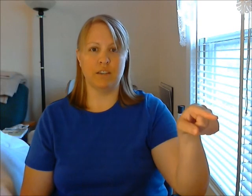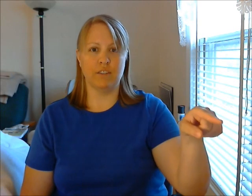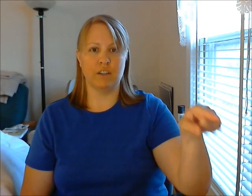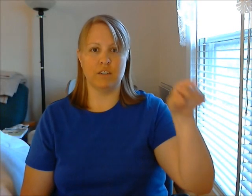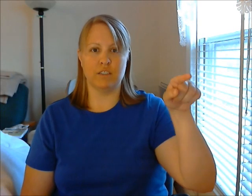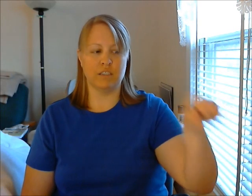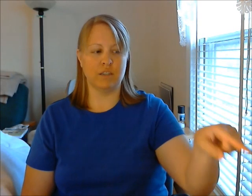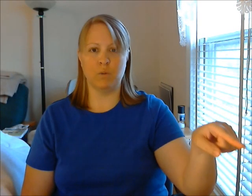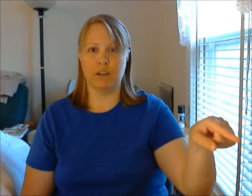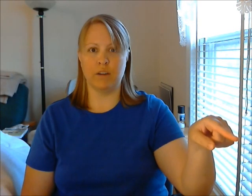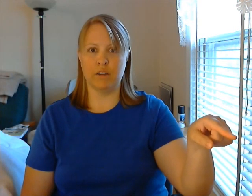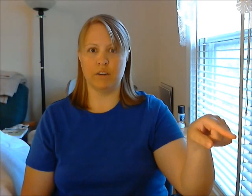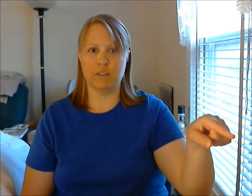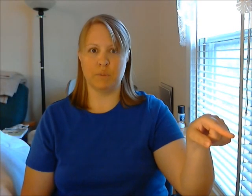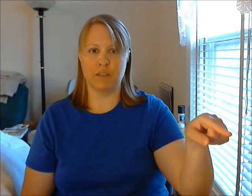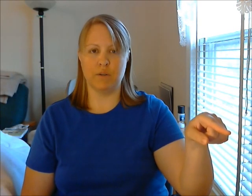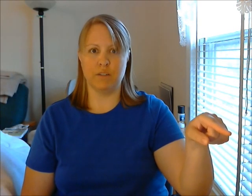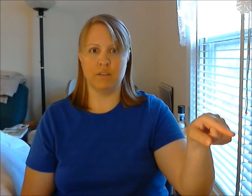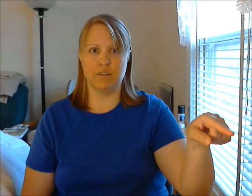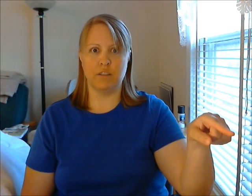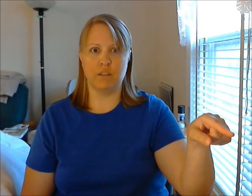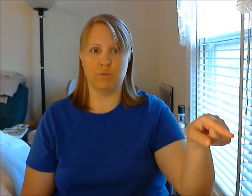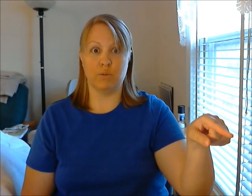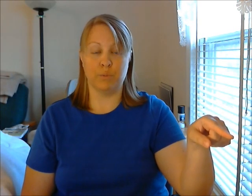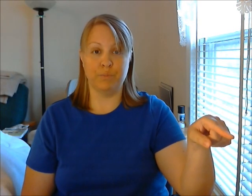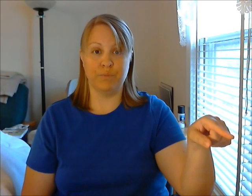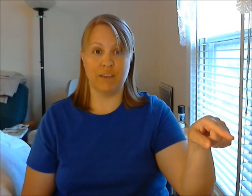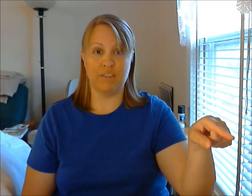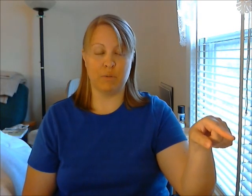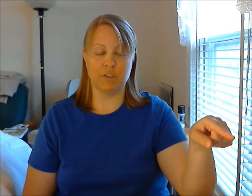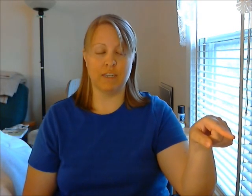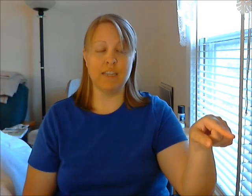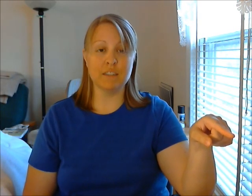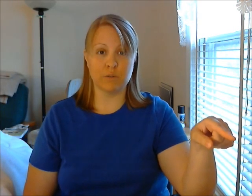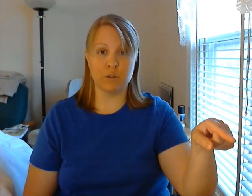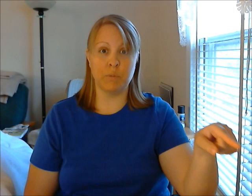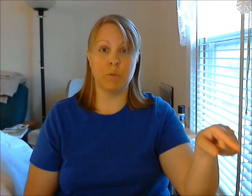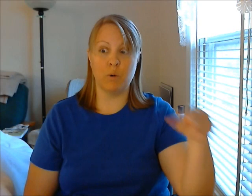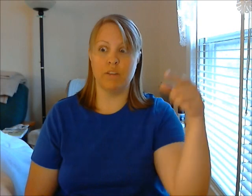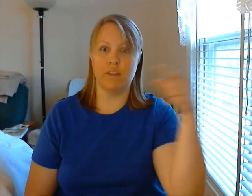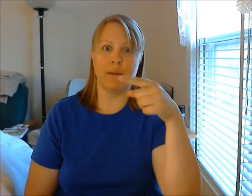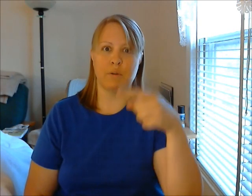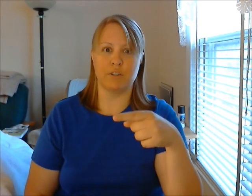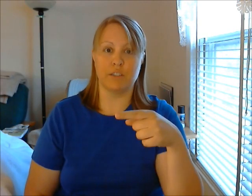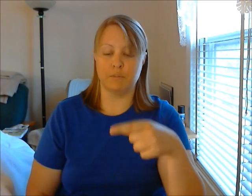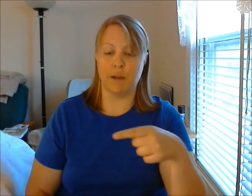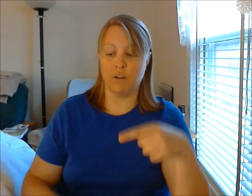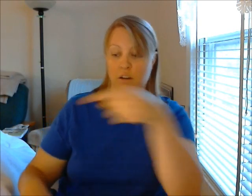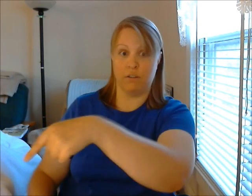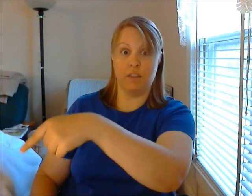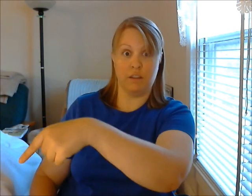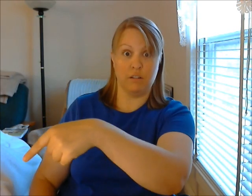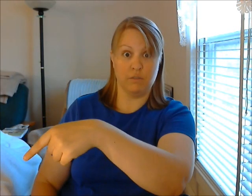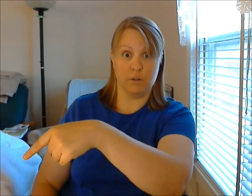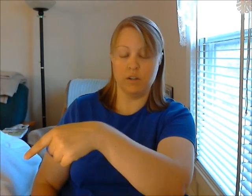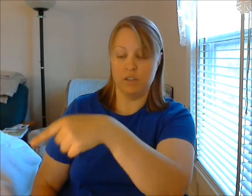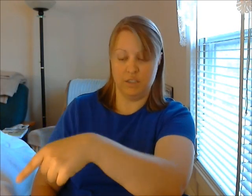finger. It's just someone out here in space who isn't in the room. If that person is in the room, you point to that person. My dog right there on the floor,